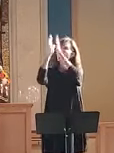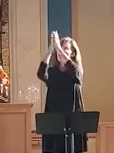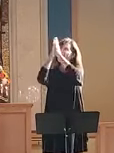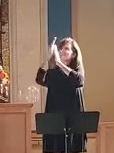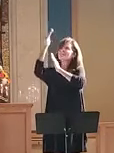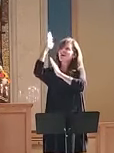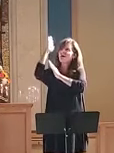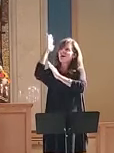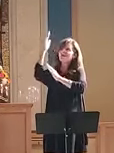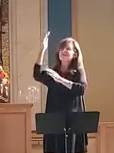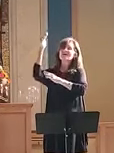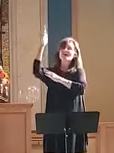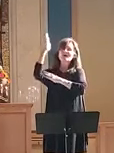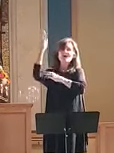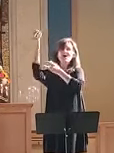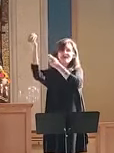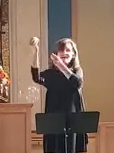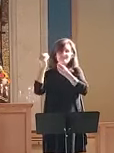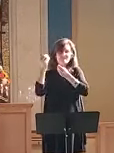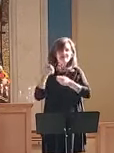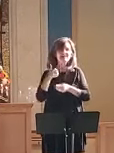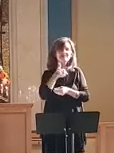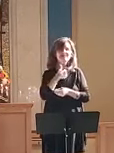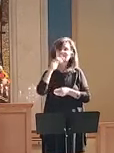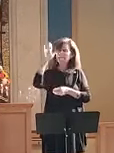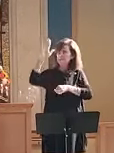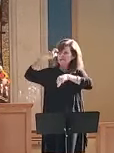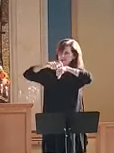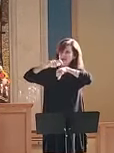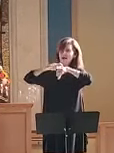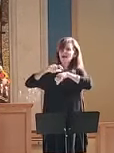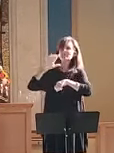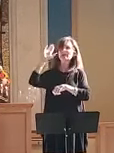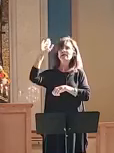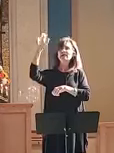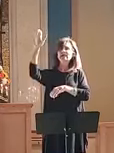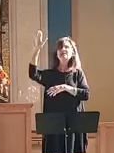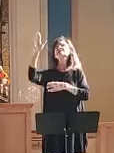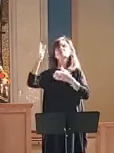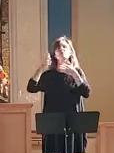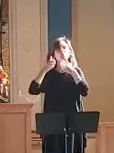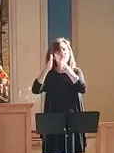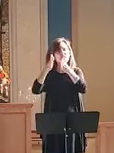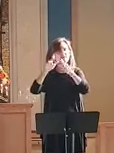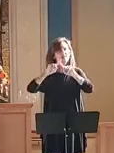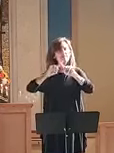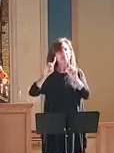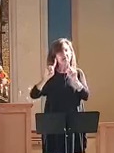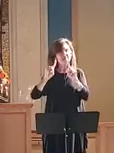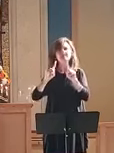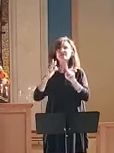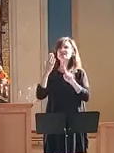does deliver. And it's on his time, and it's on his terms, but